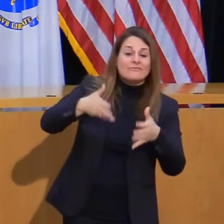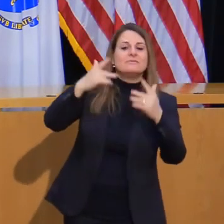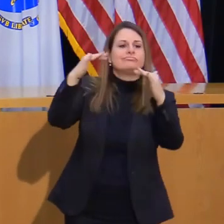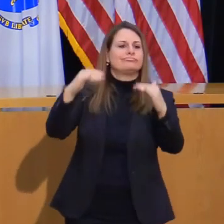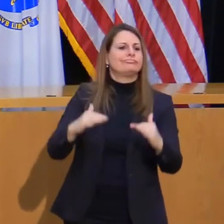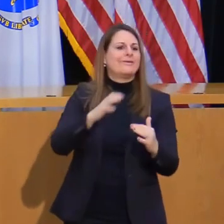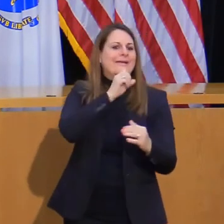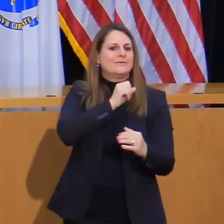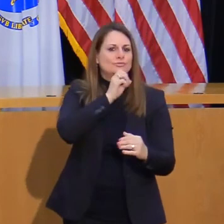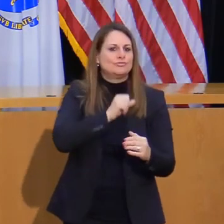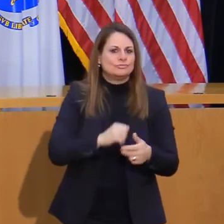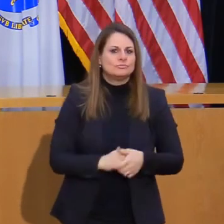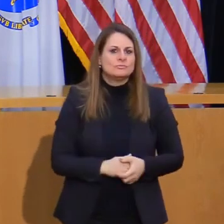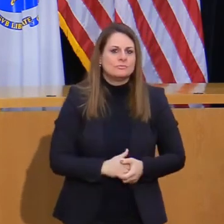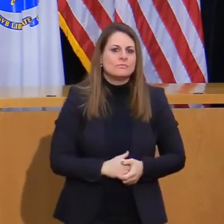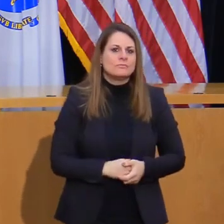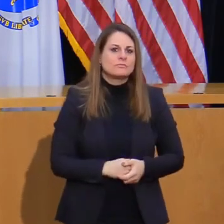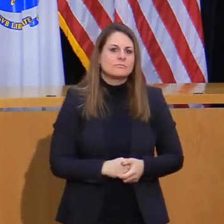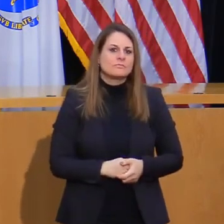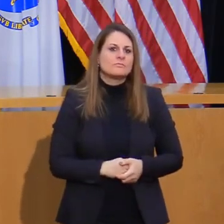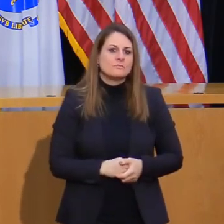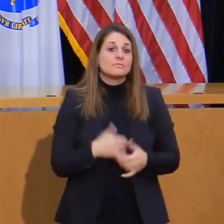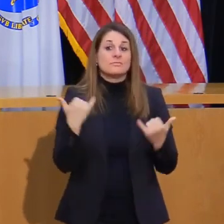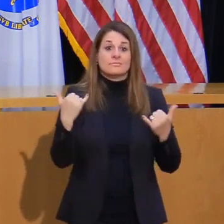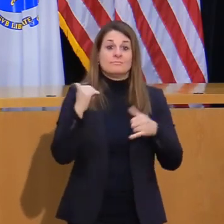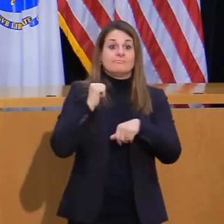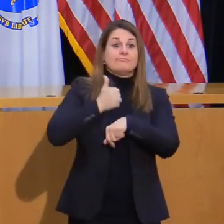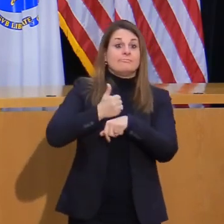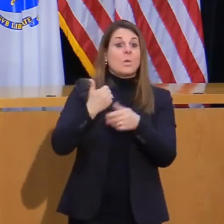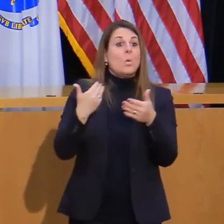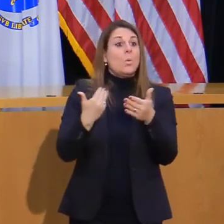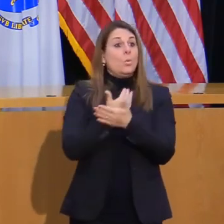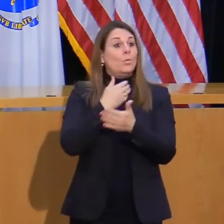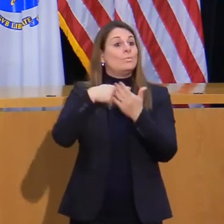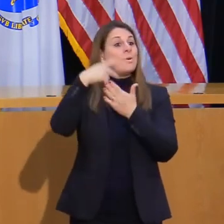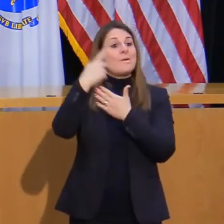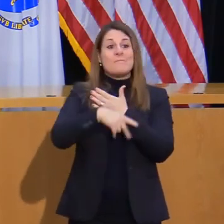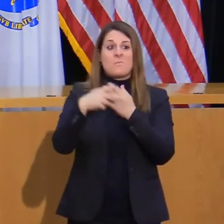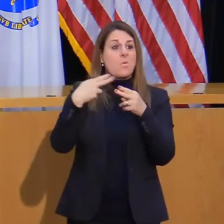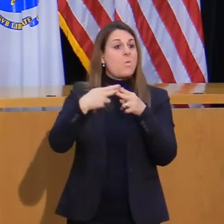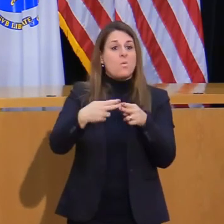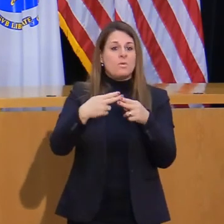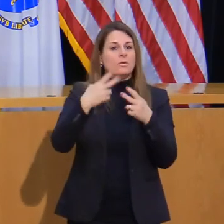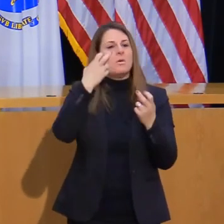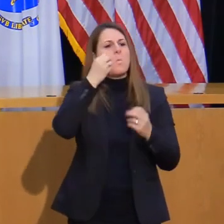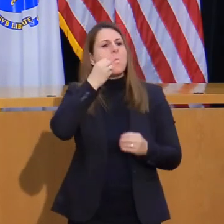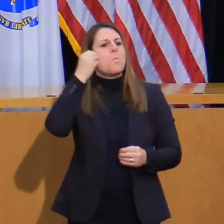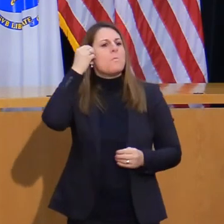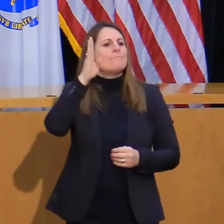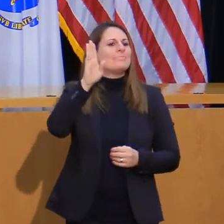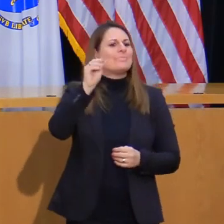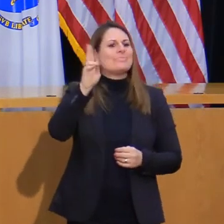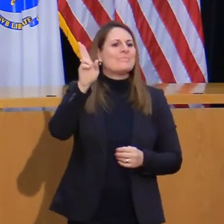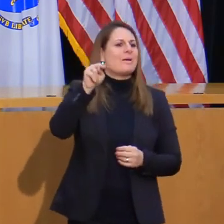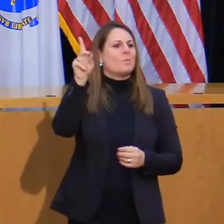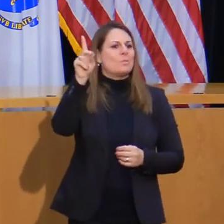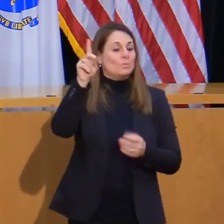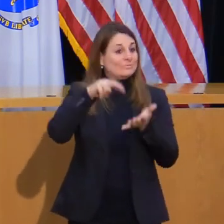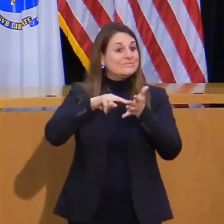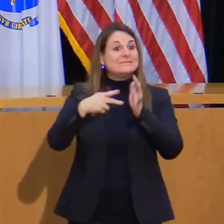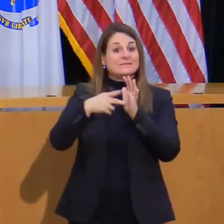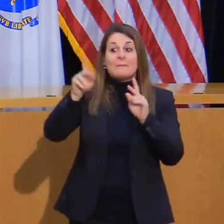leverage the experience of local boards of health and establish a statewide homebound vaccination program with the Commonwealth Care